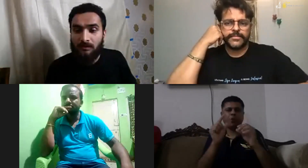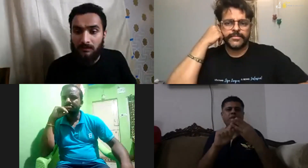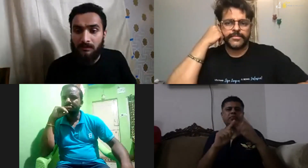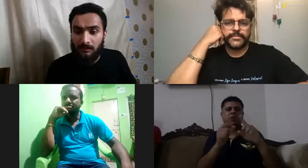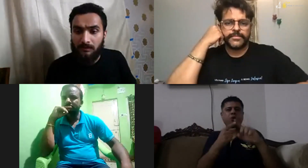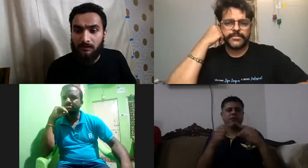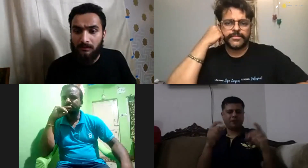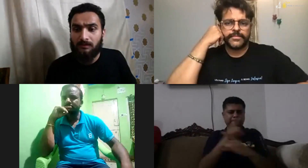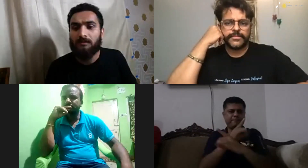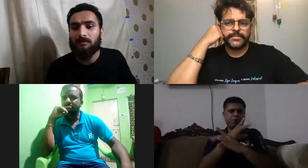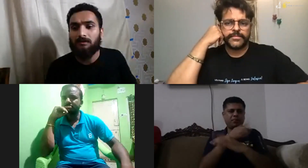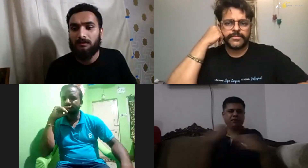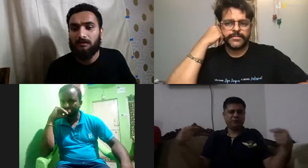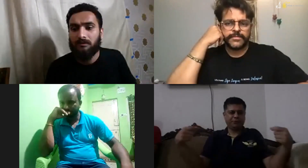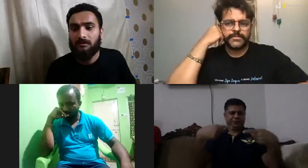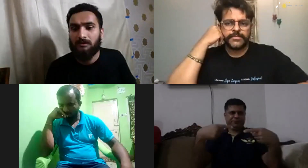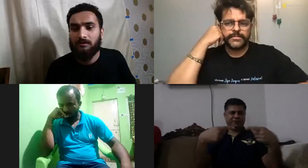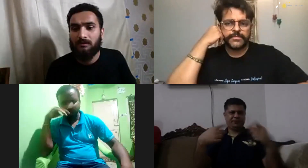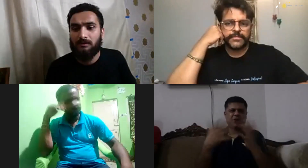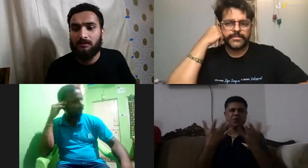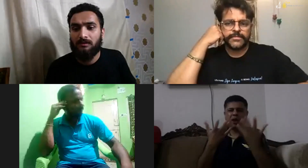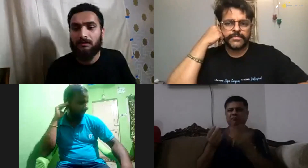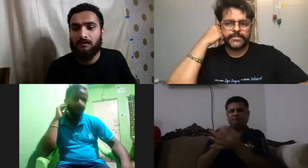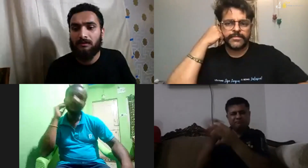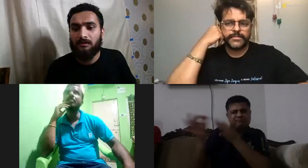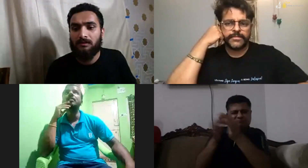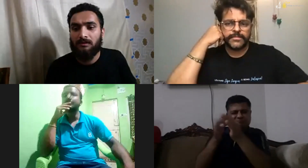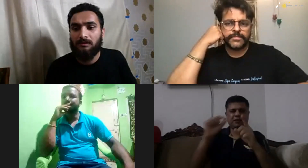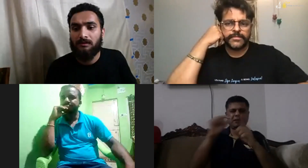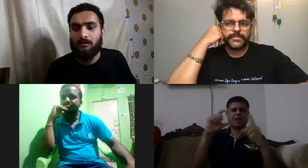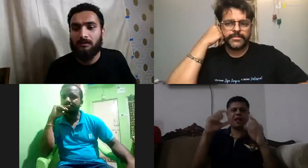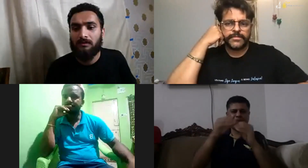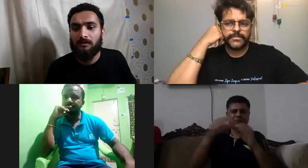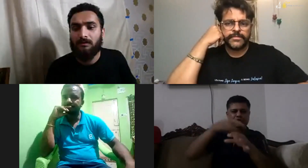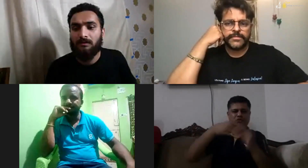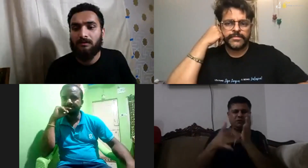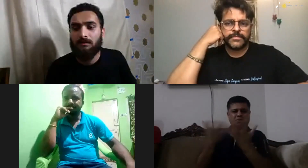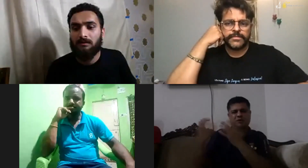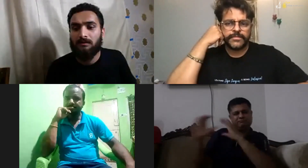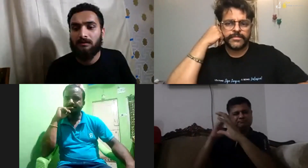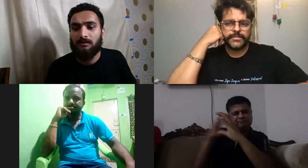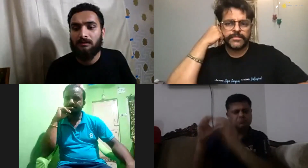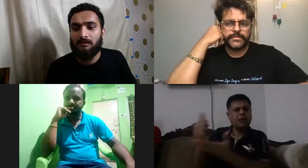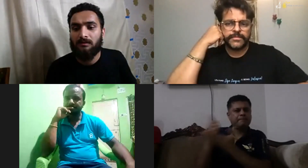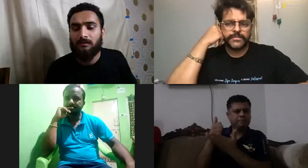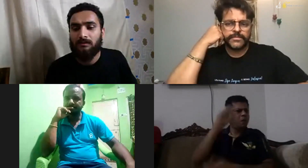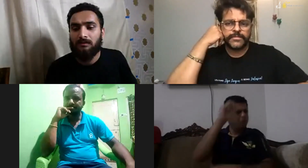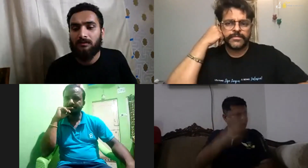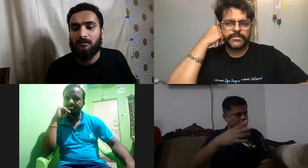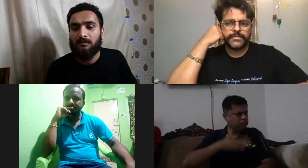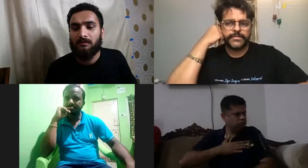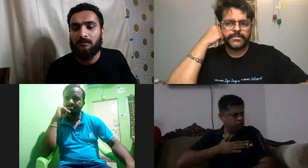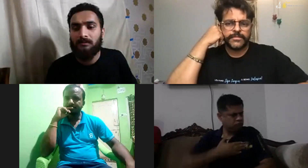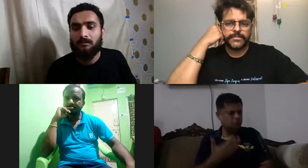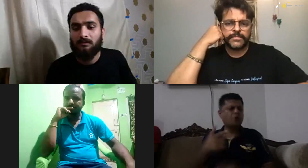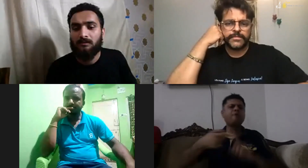that how really we can increase the sorry, the increase the communication there,